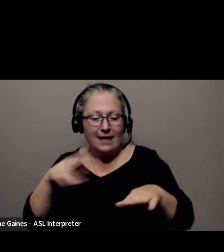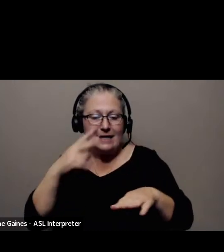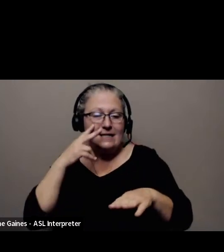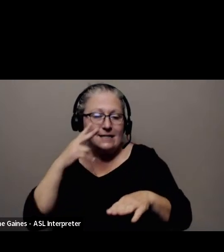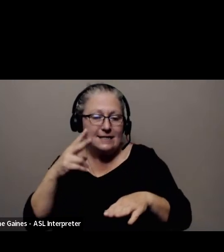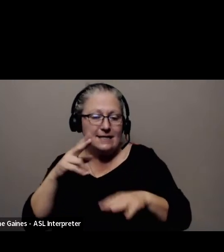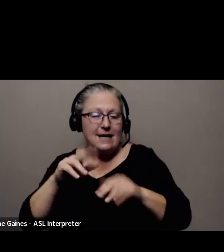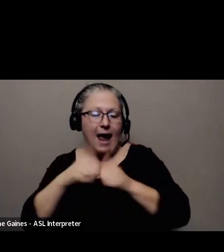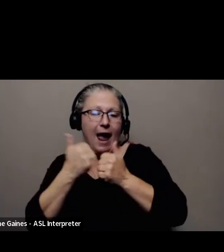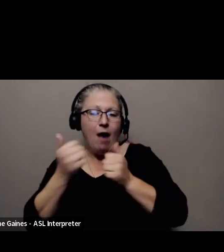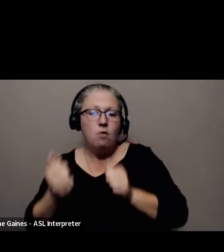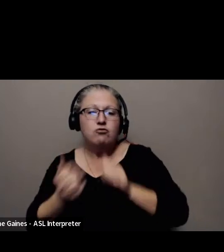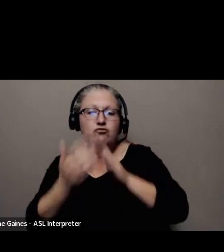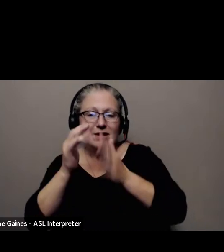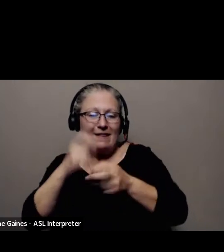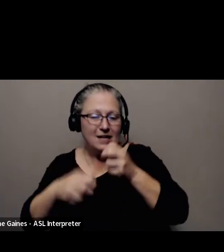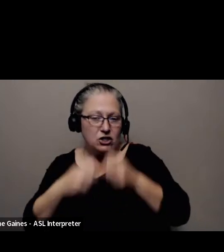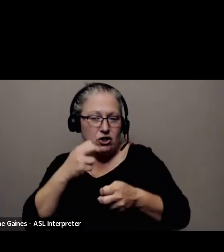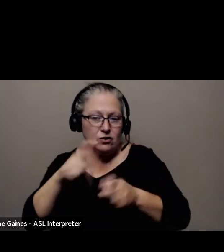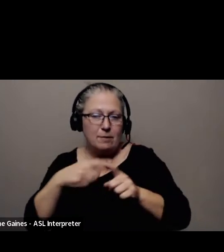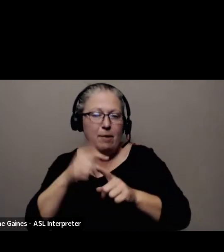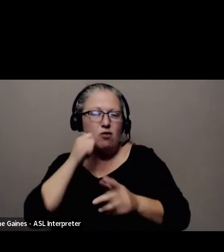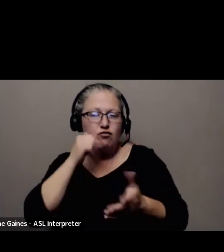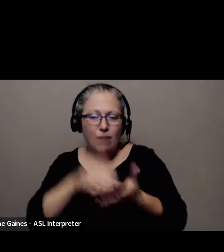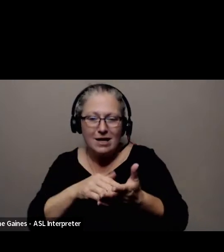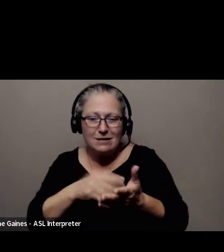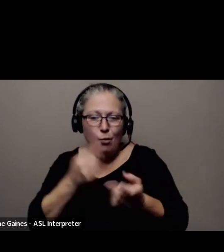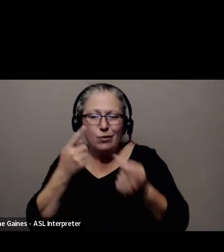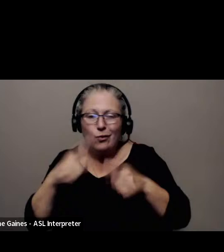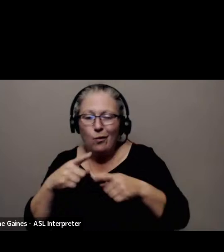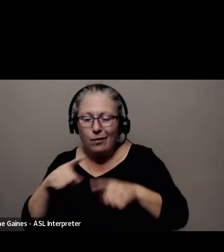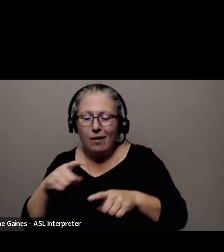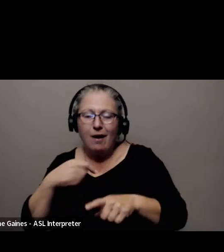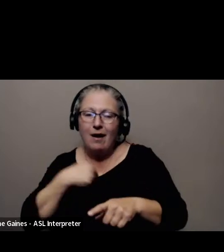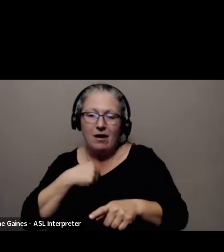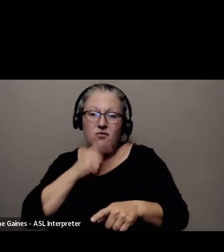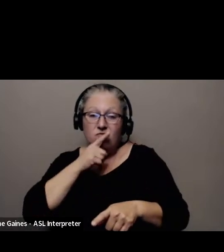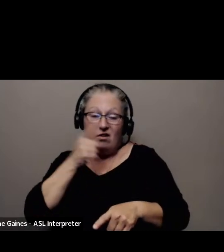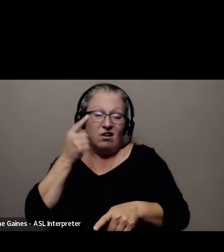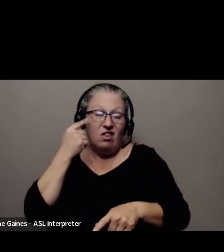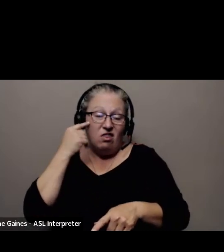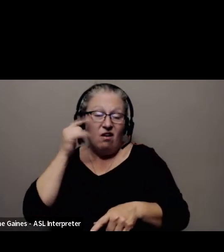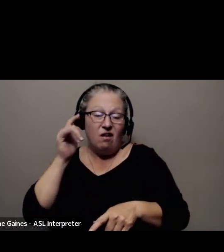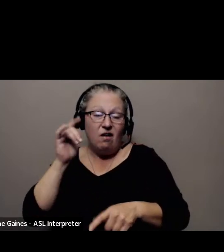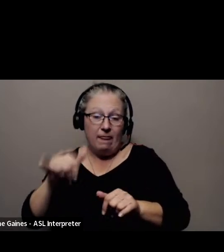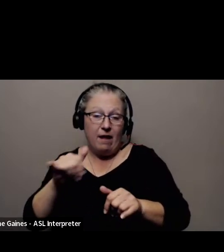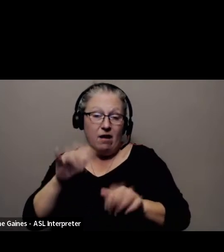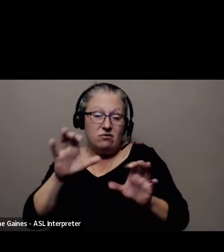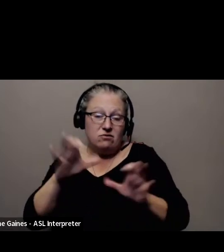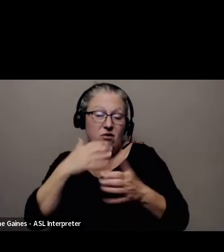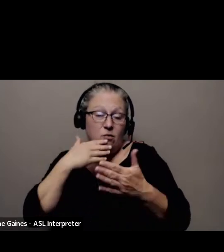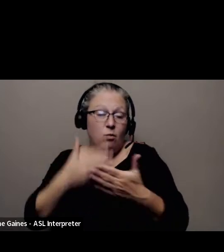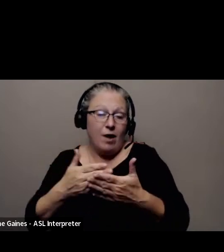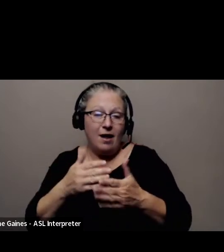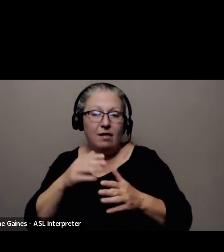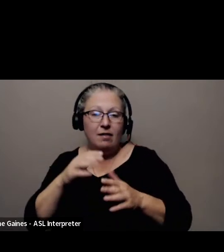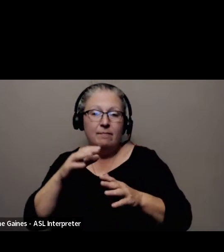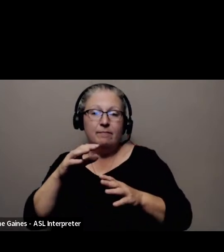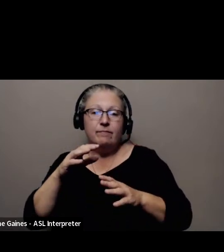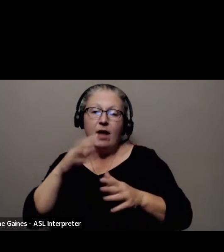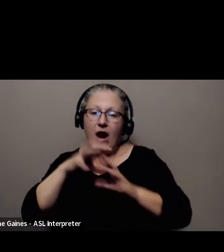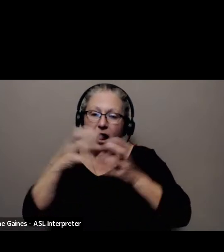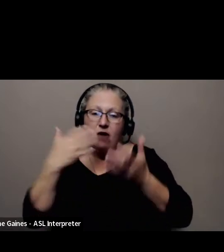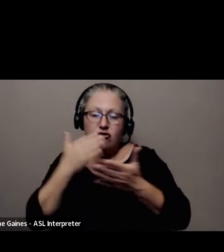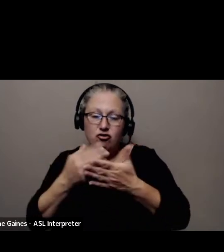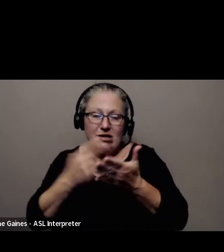to address the issues of racism and what's been going on. I really thought that was really well done. Really great discussions at my